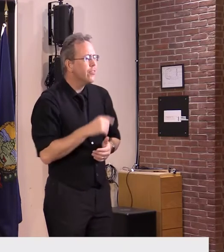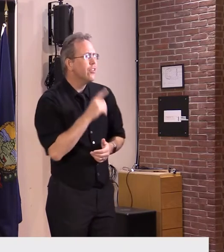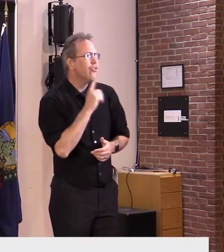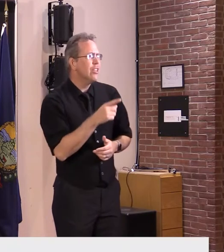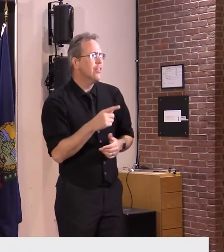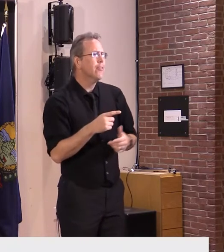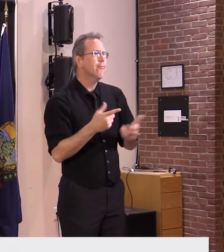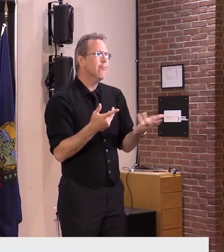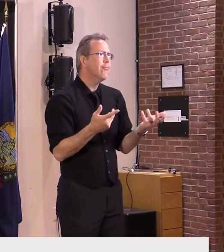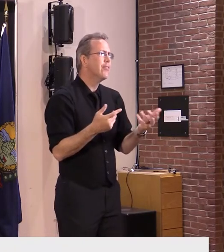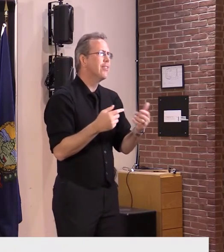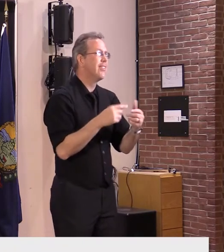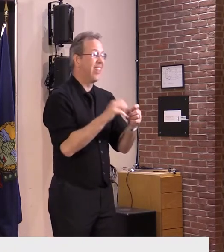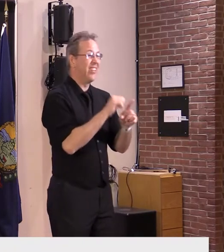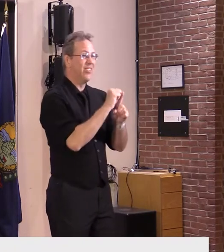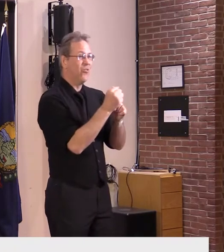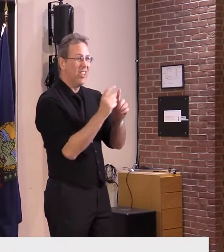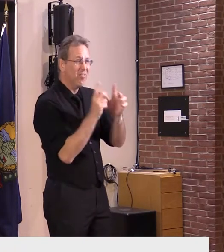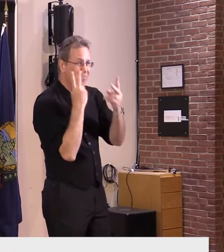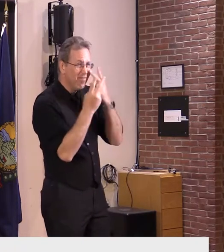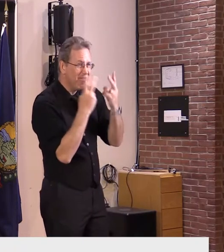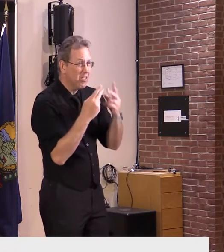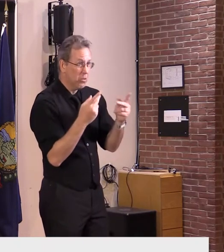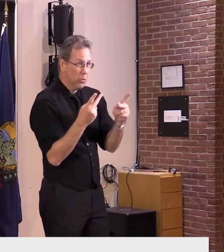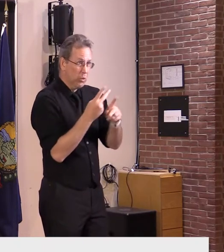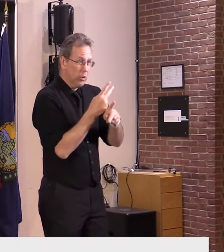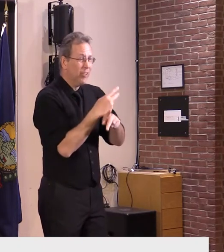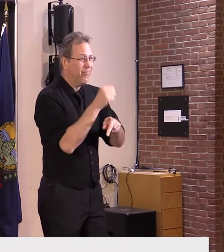worse, and we have a tough road ahead of us.